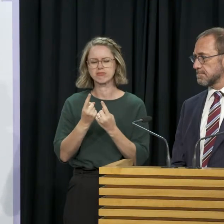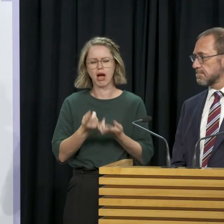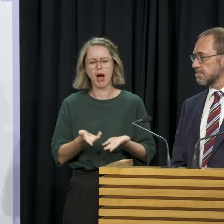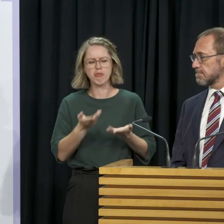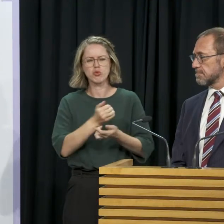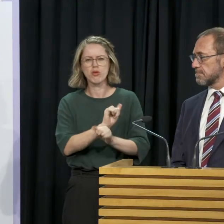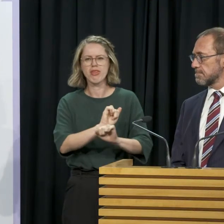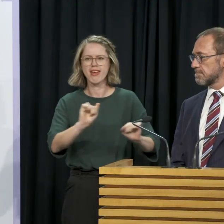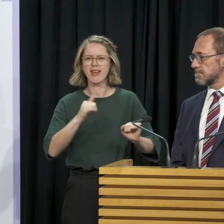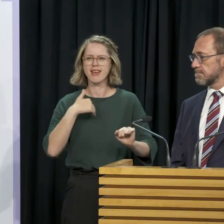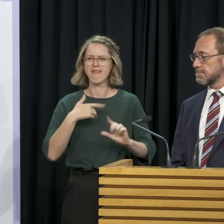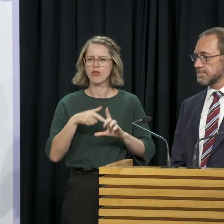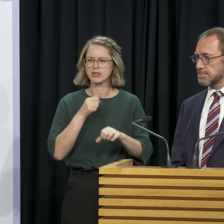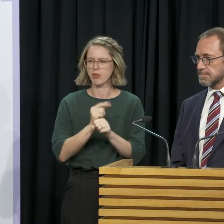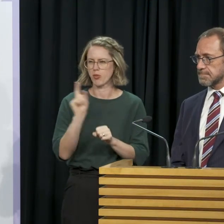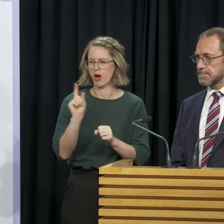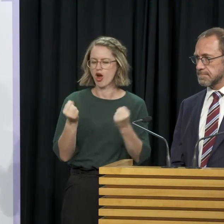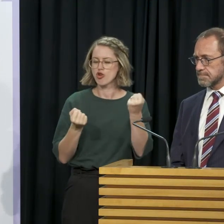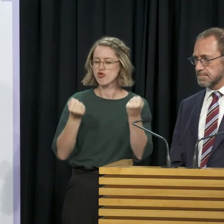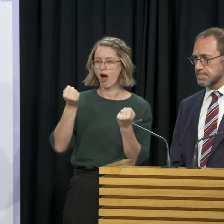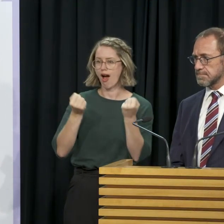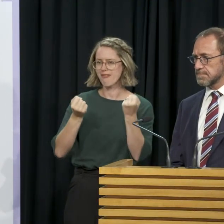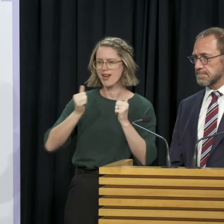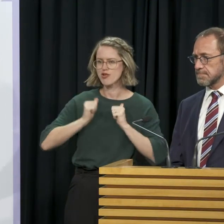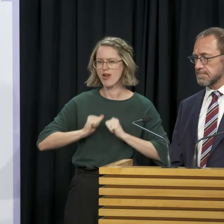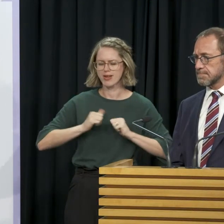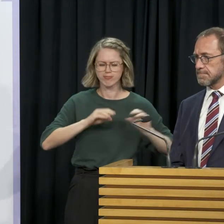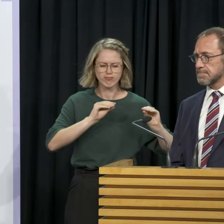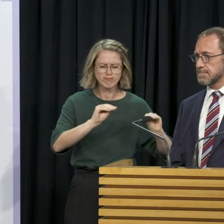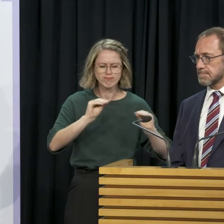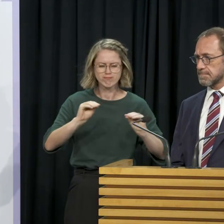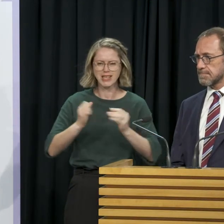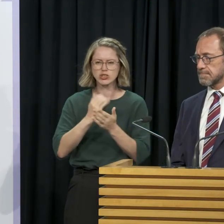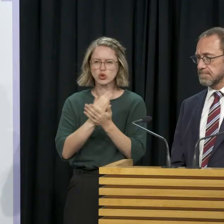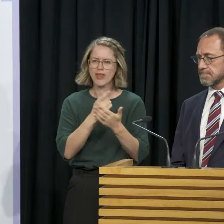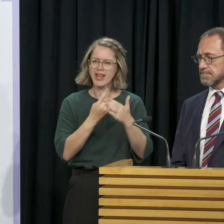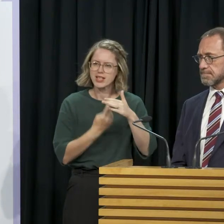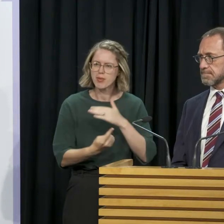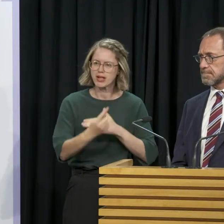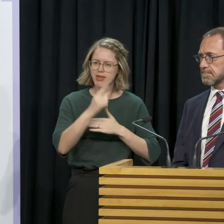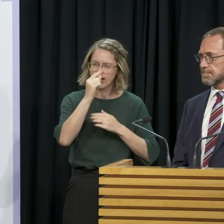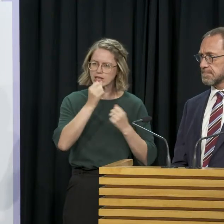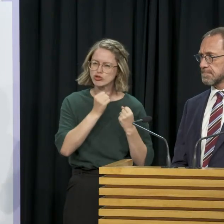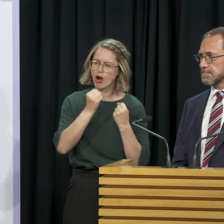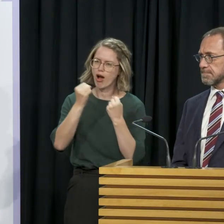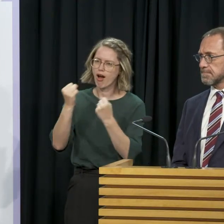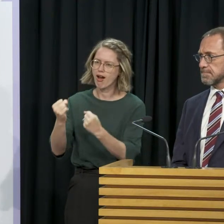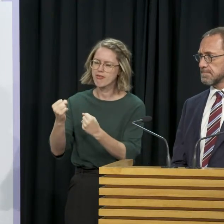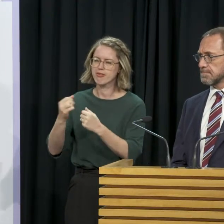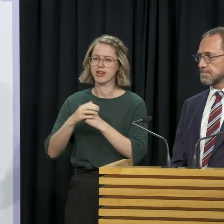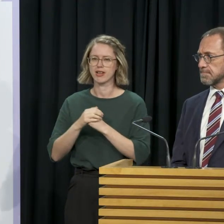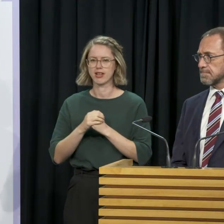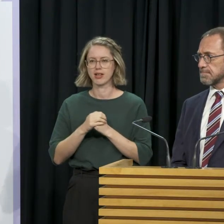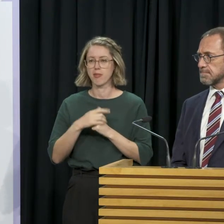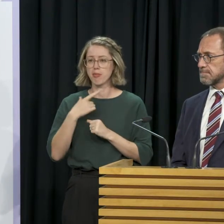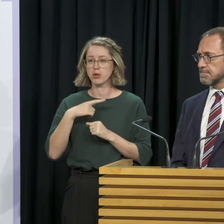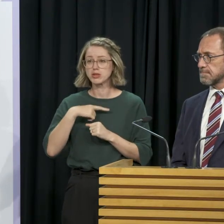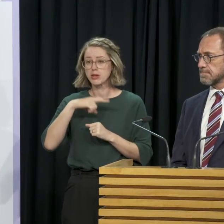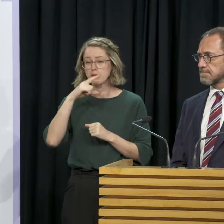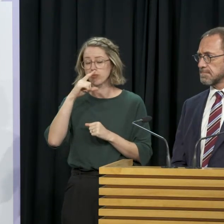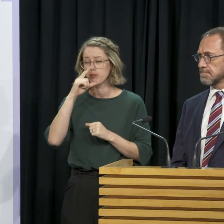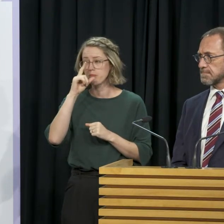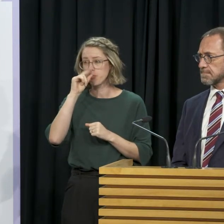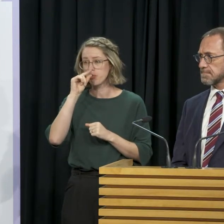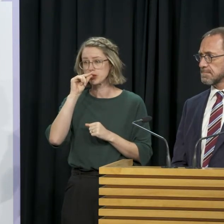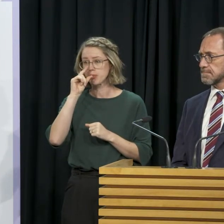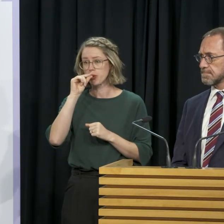had everything from driver training programs to make sure people have the independence to be able to transport themselves, because they, may have